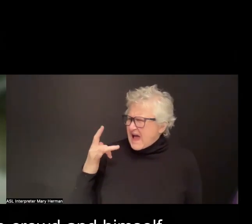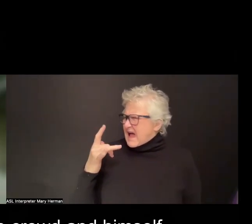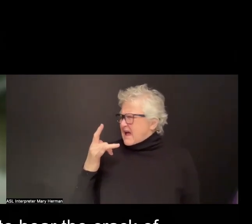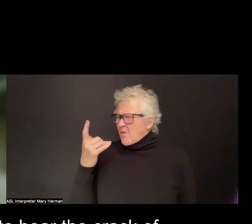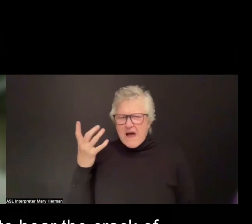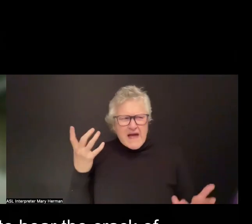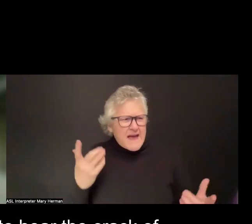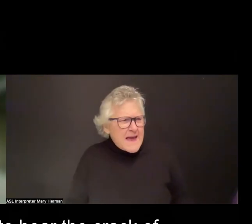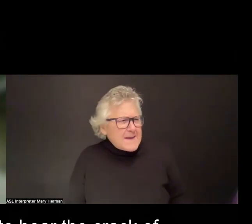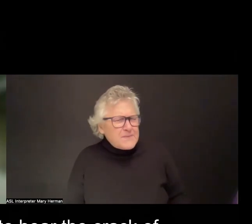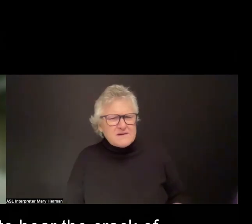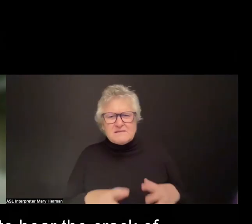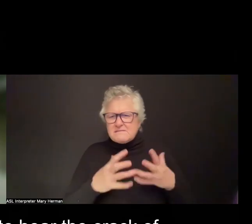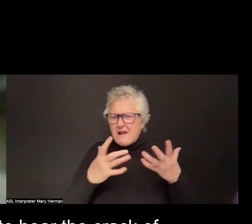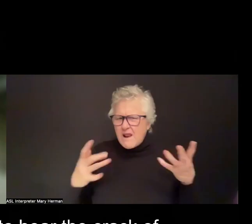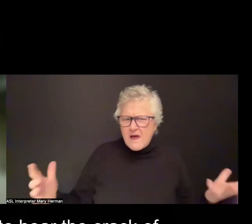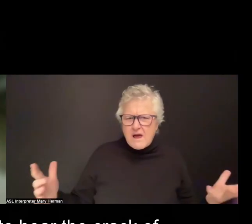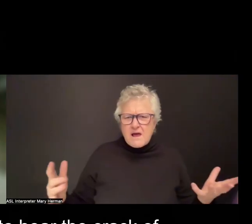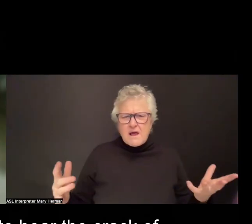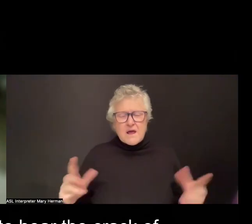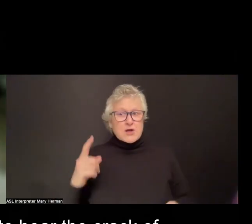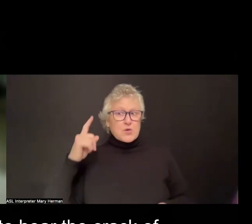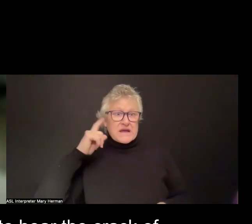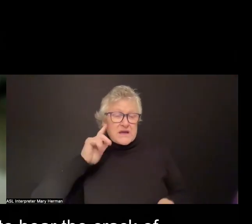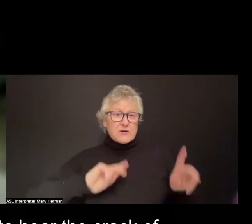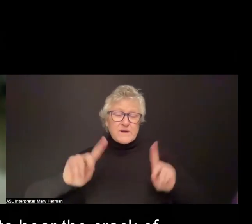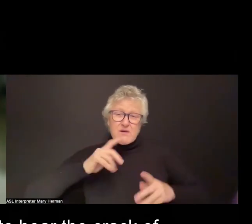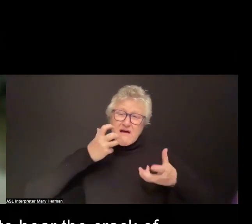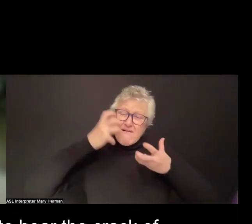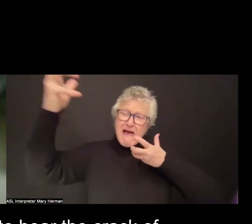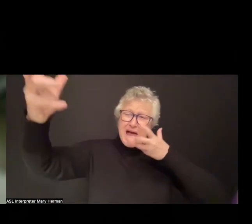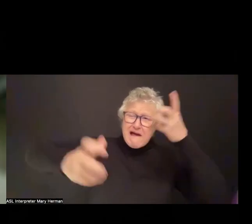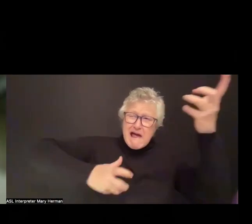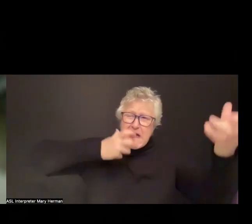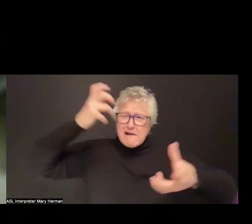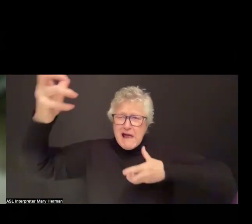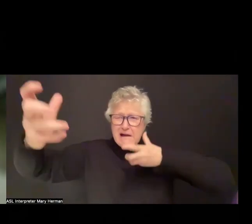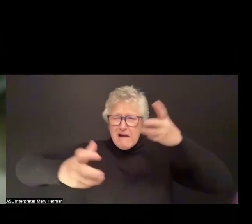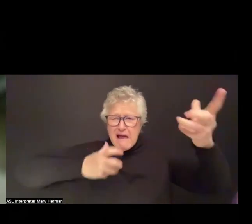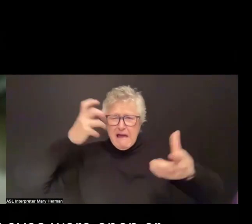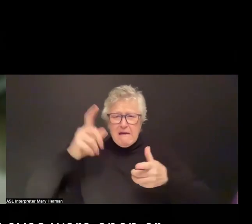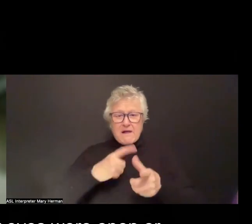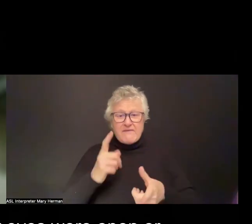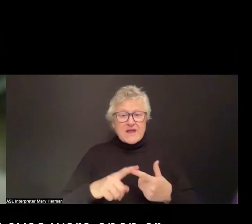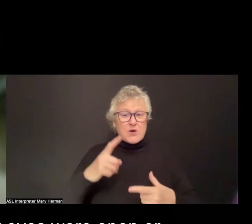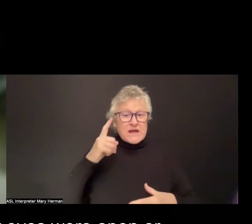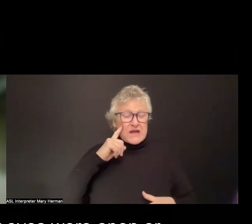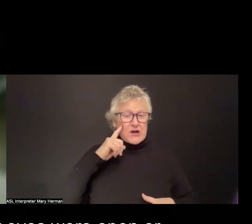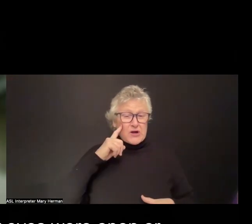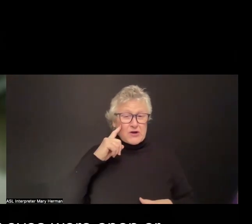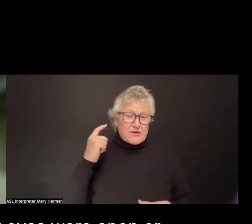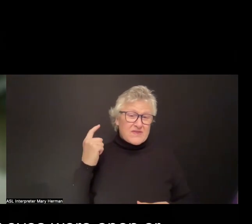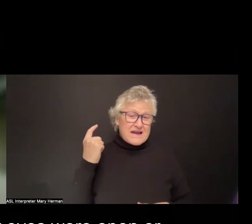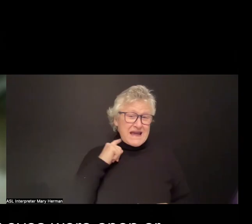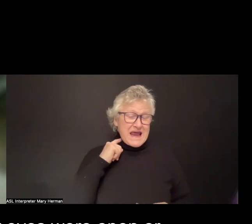and cries of all the townsfolk, to hear the crack of the felon's neck snapped like a chicken's. I wondered if their eyes